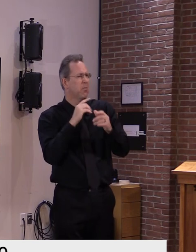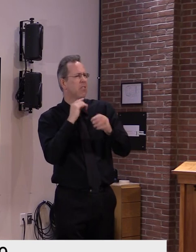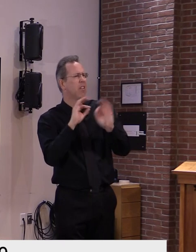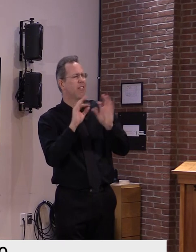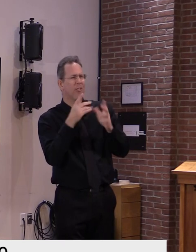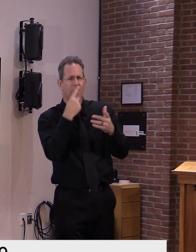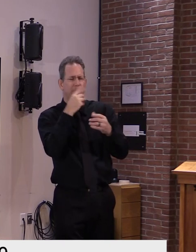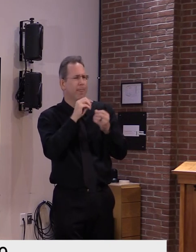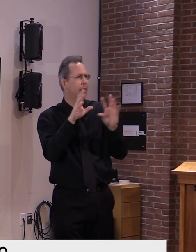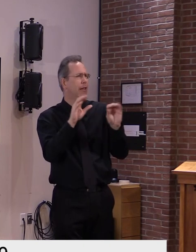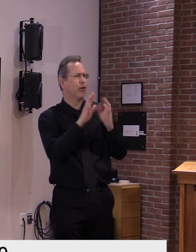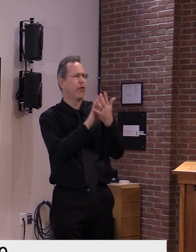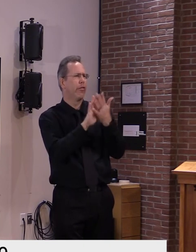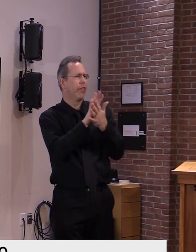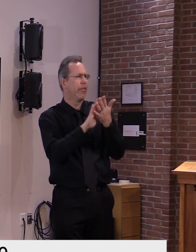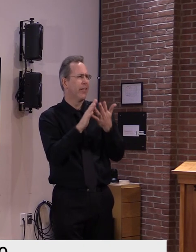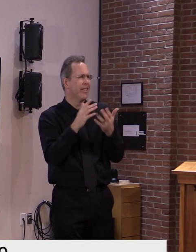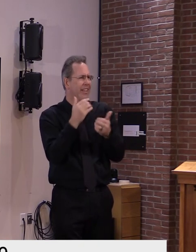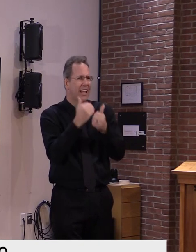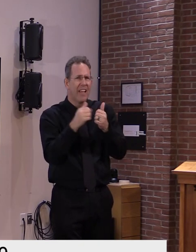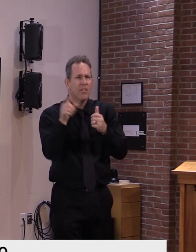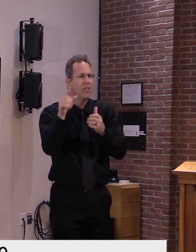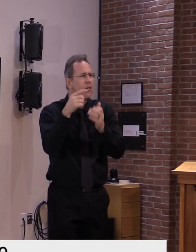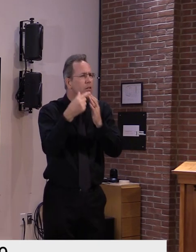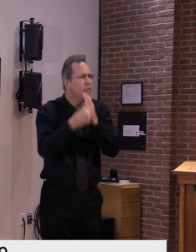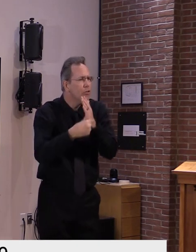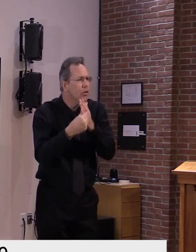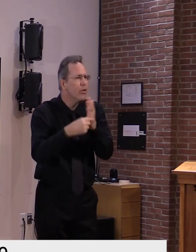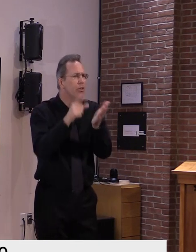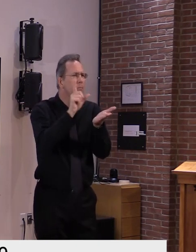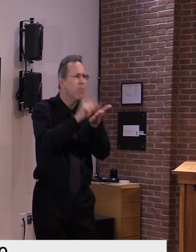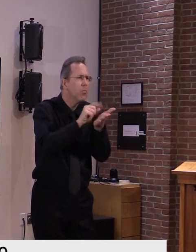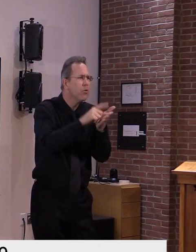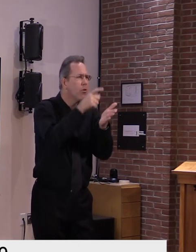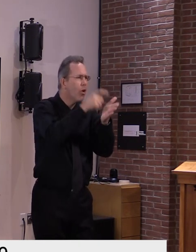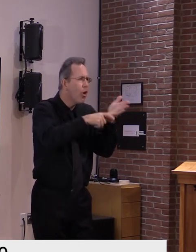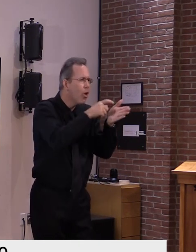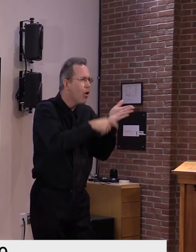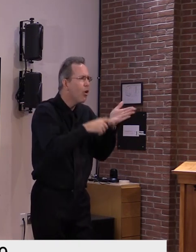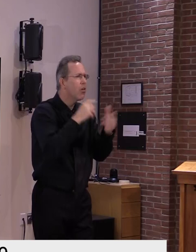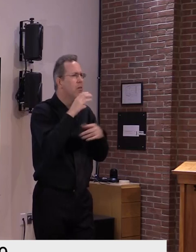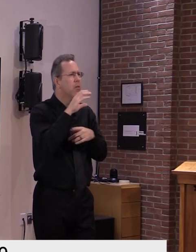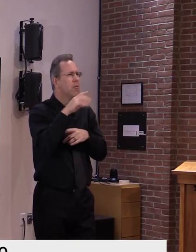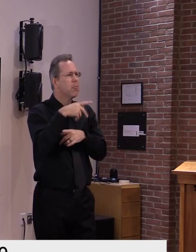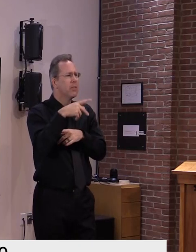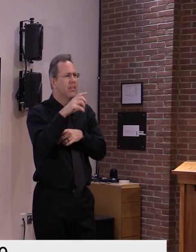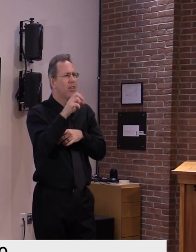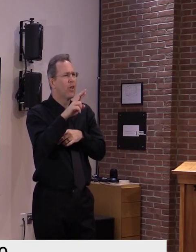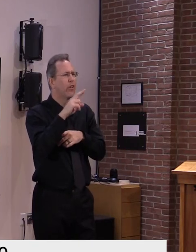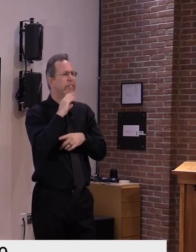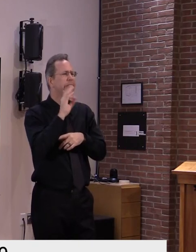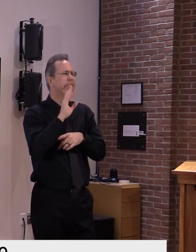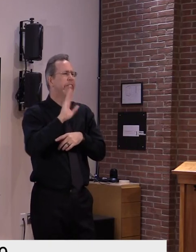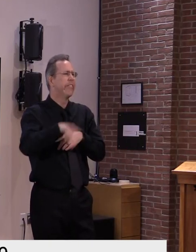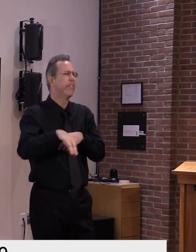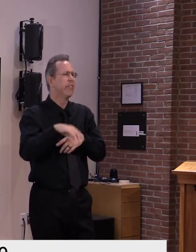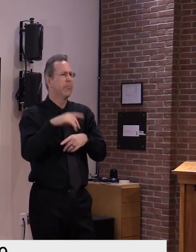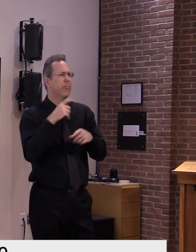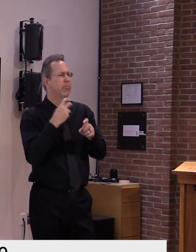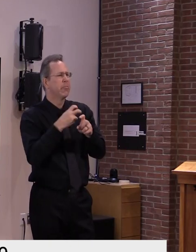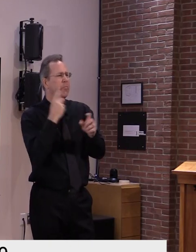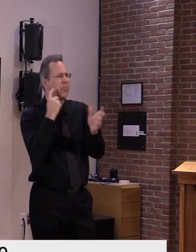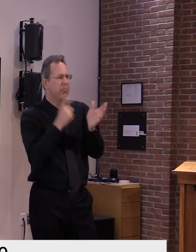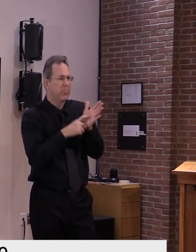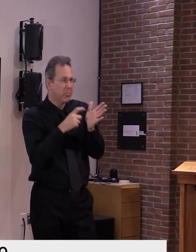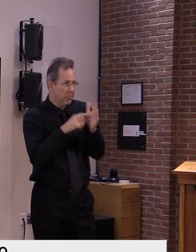the PCR method, because it's not really a test, doesn't ID infectious virus, that only a